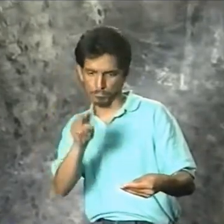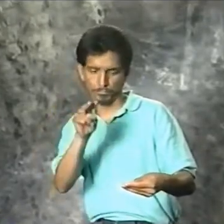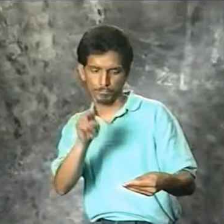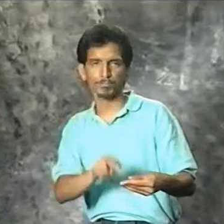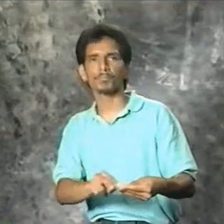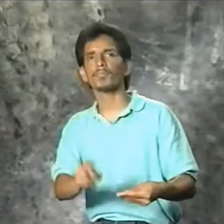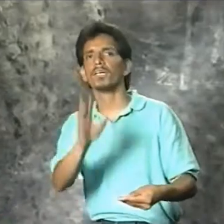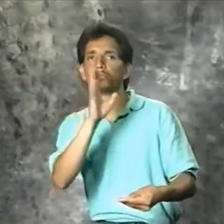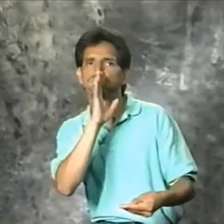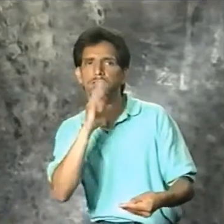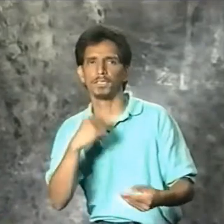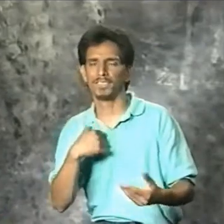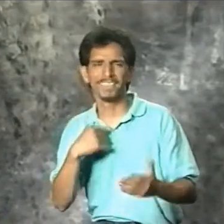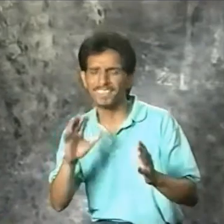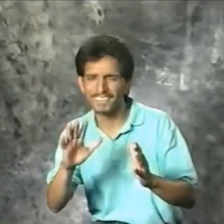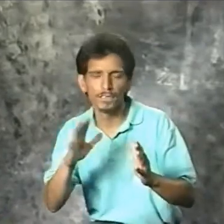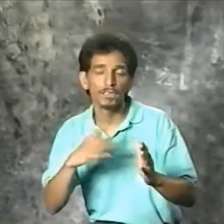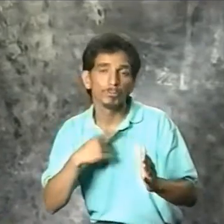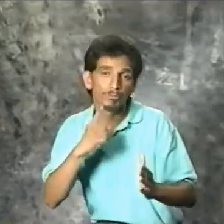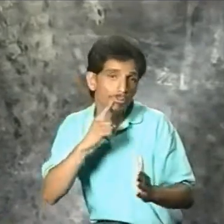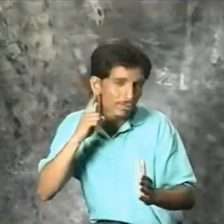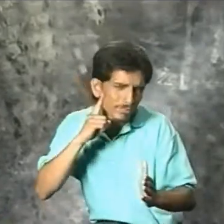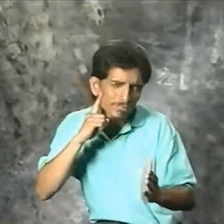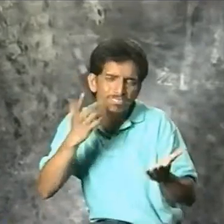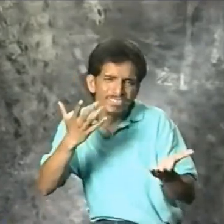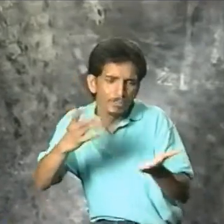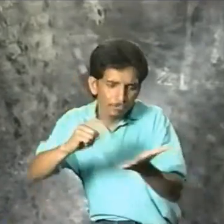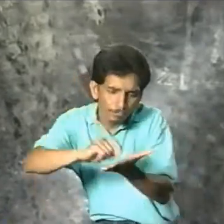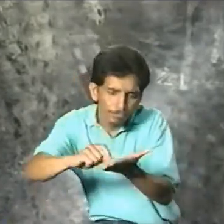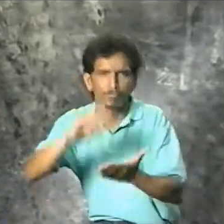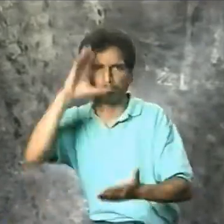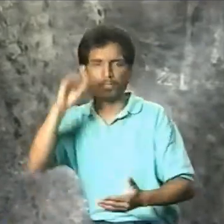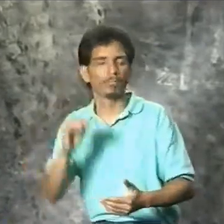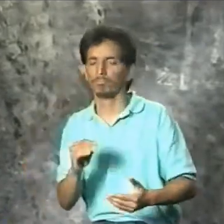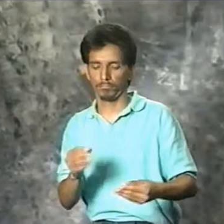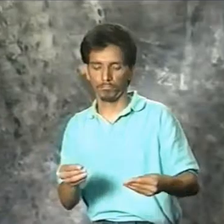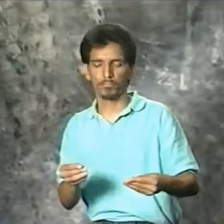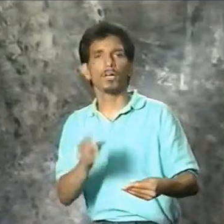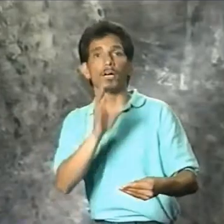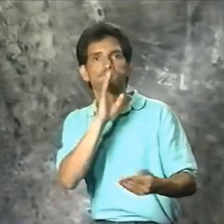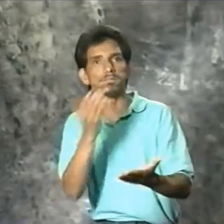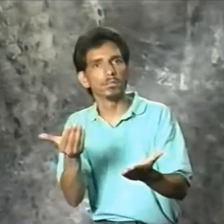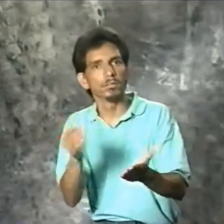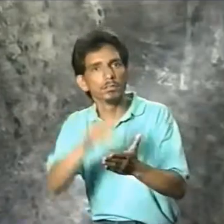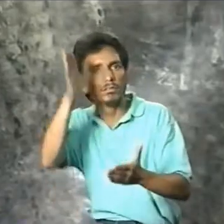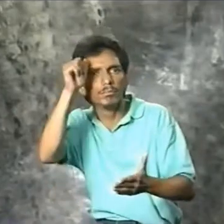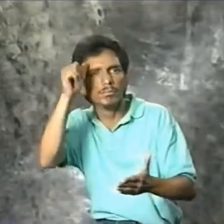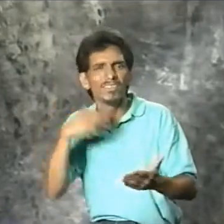And they compared the two of them, and then they tried speaking to me, but I had to tell them that I was deaf, so I needed to write on pen and